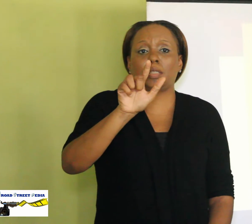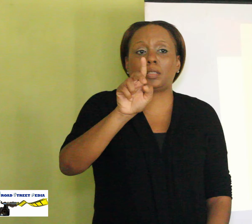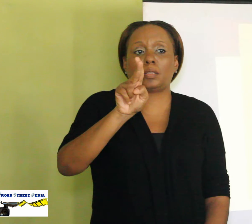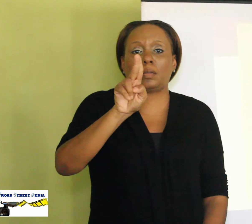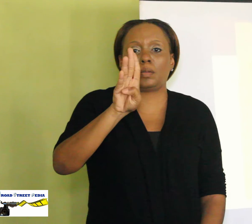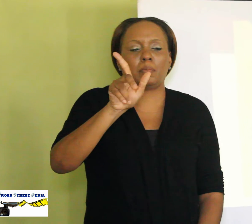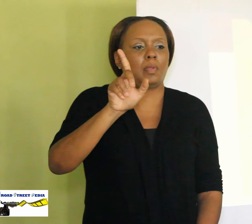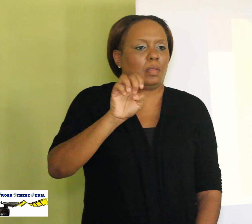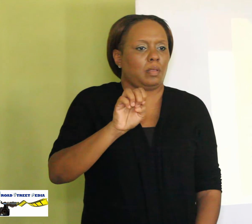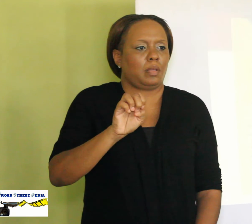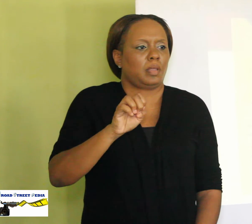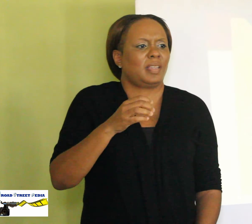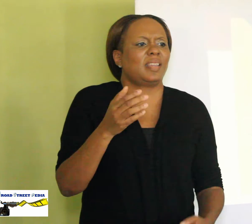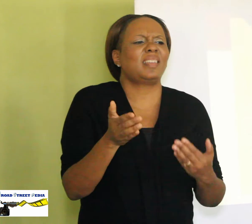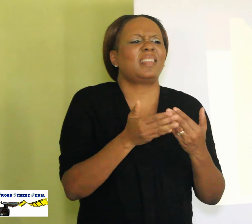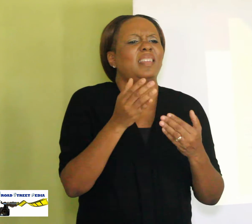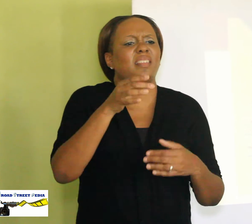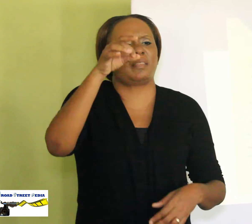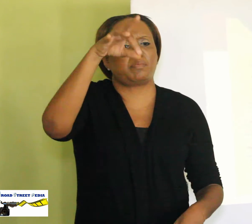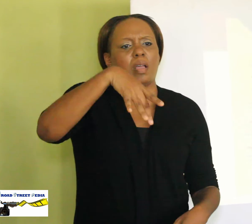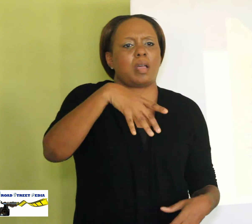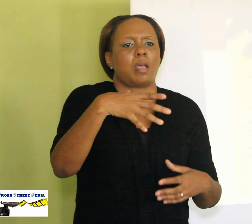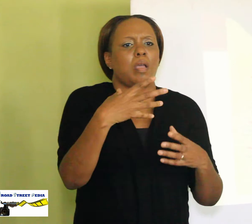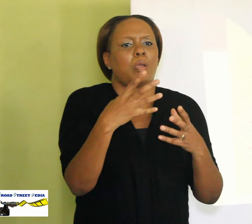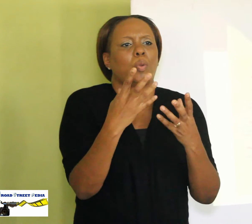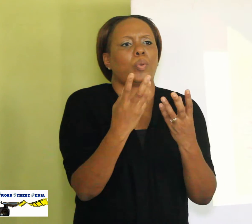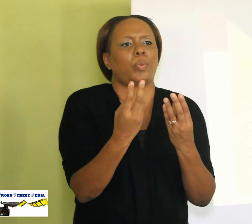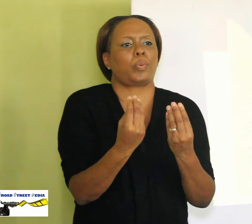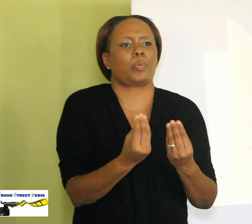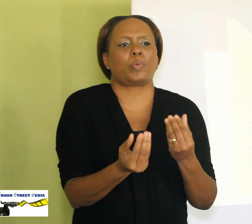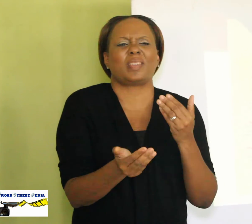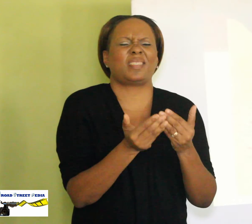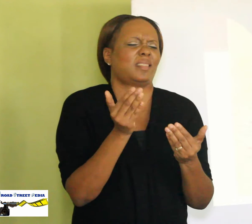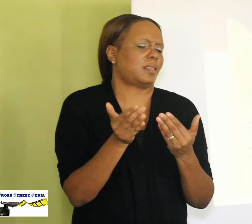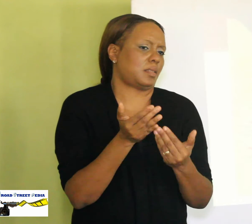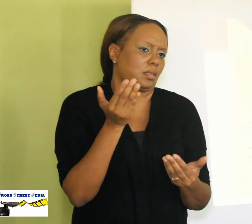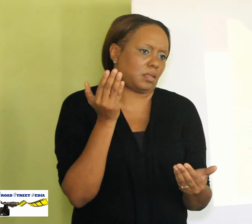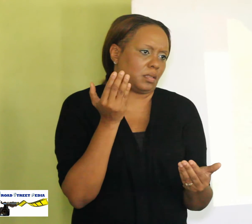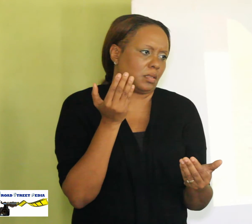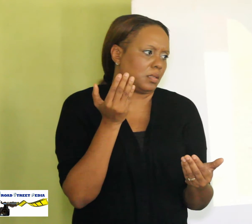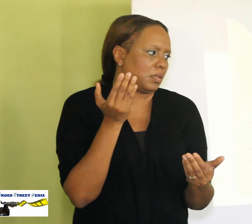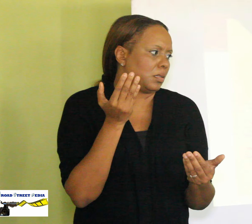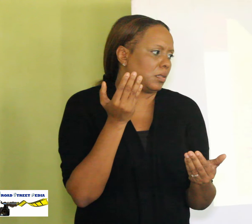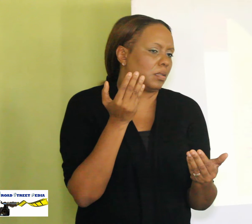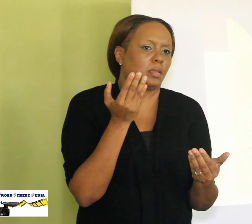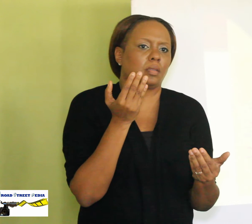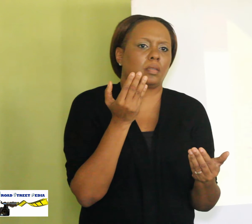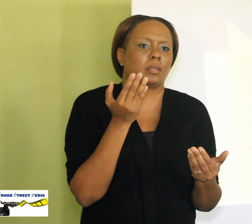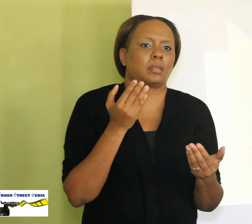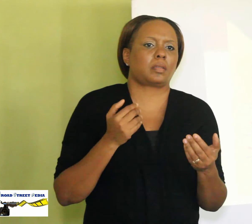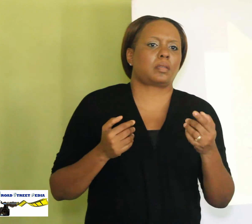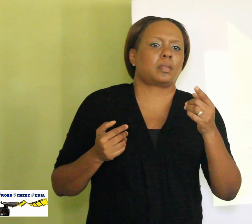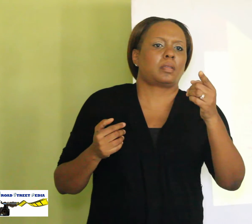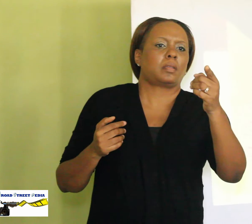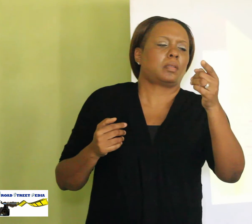is that they dissolve easily. They dissolve easily. They dissolve easily. The granular